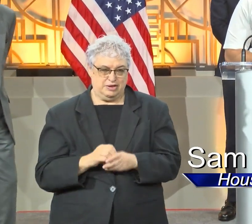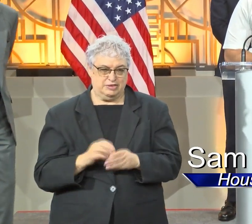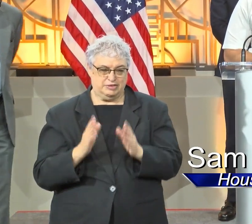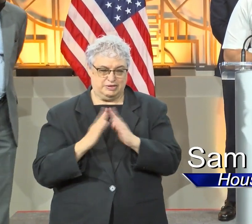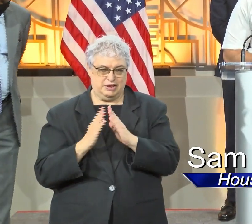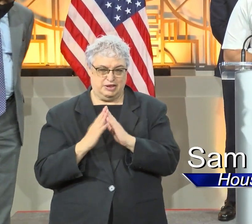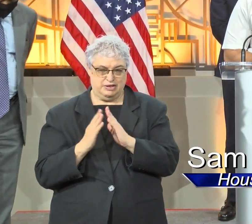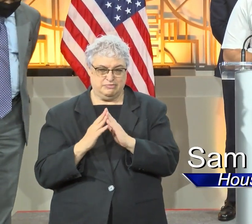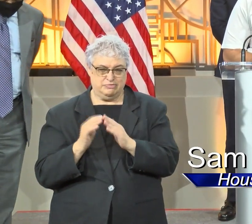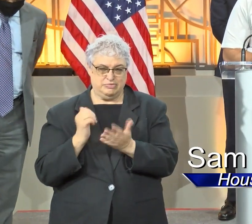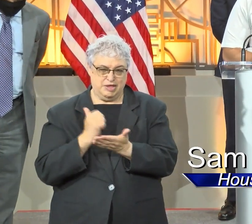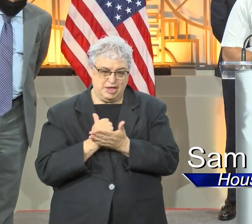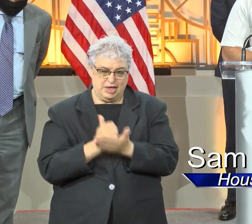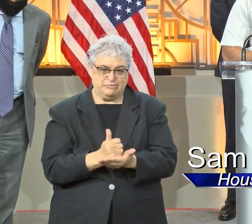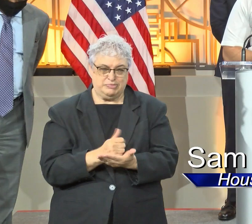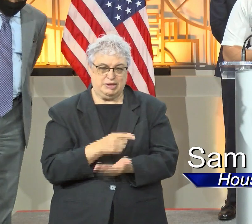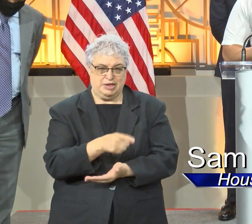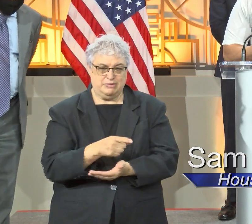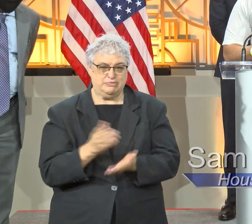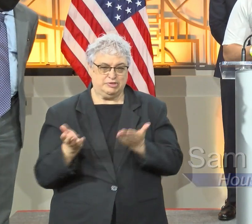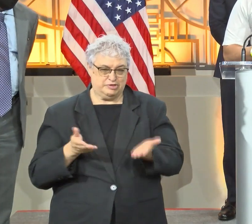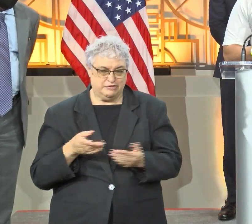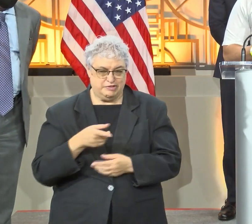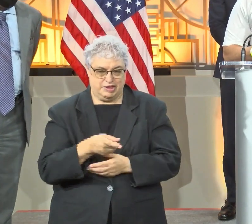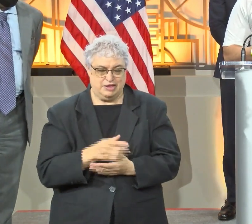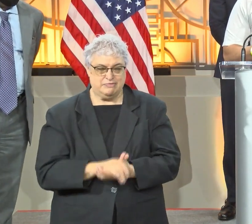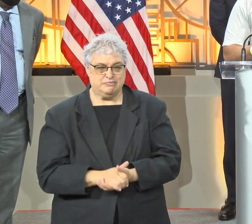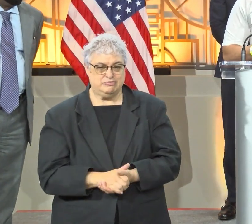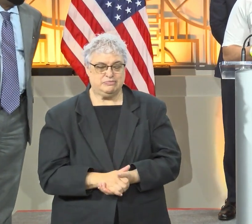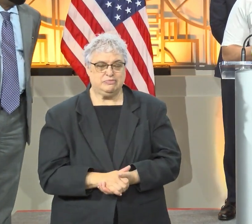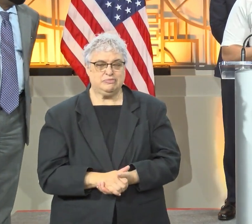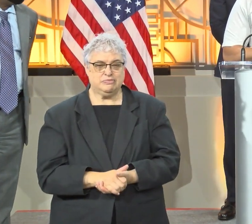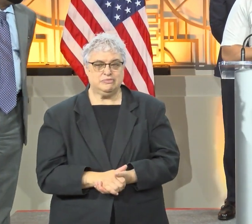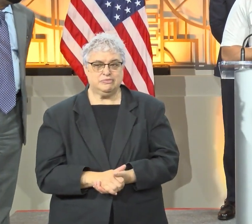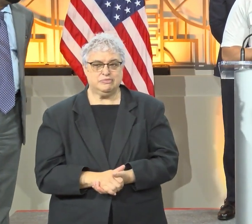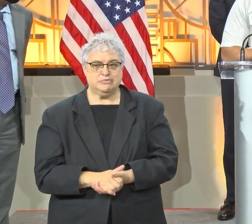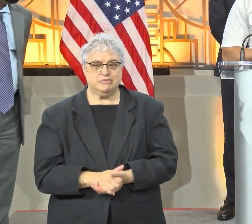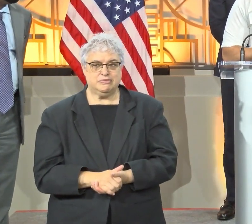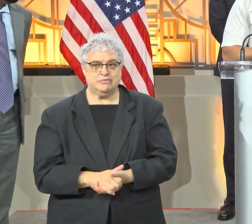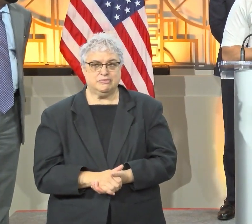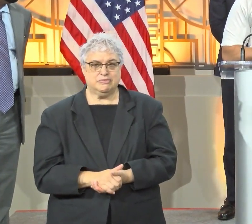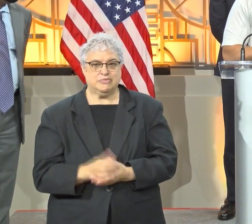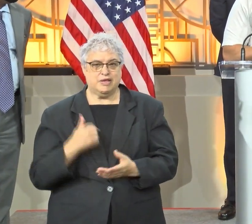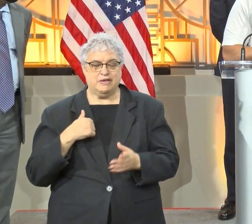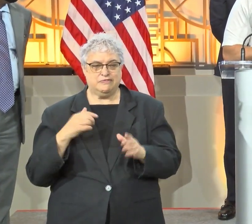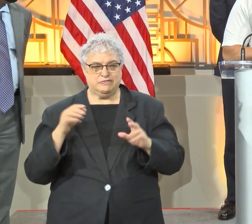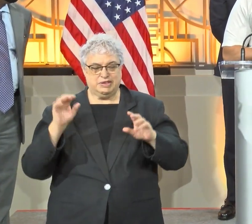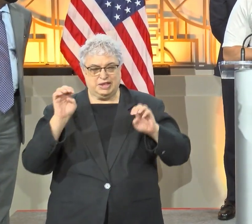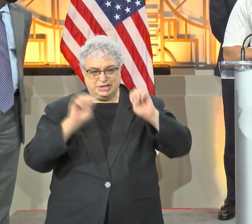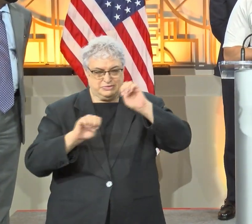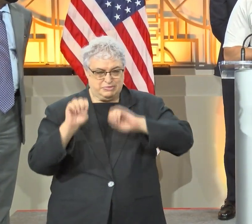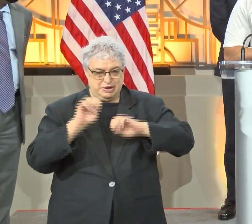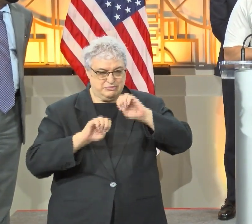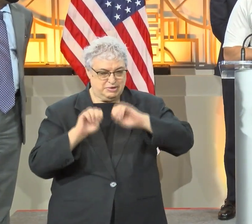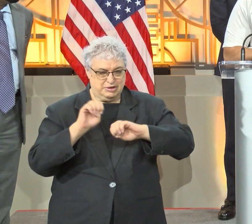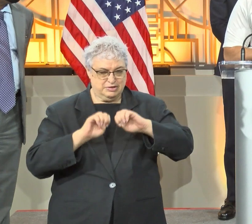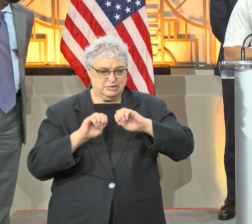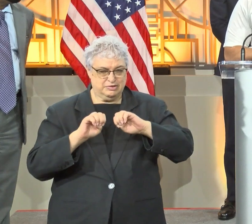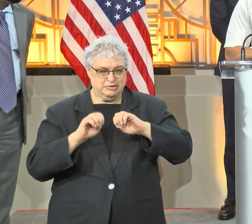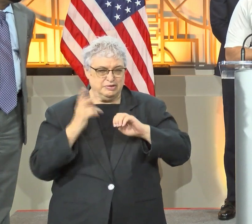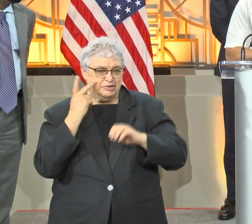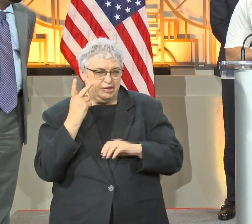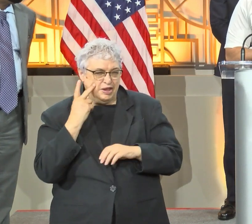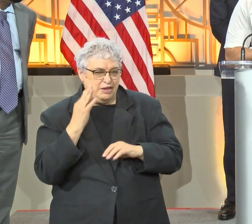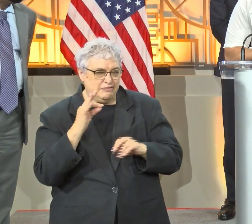working on him and his case, and that he's been getting some experimental medications and drugs, and